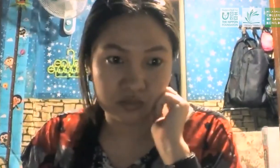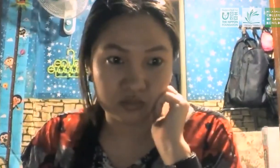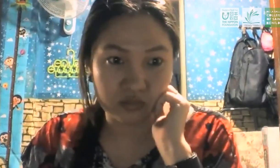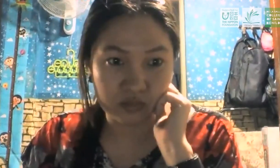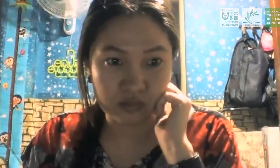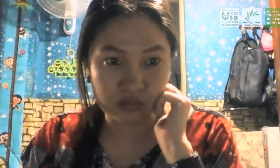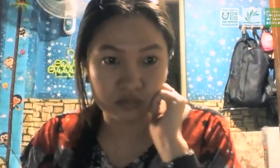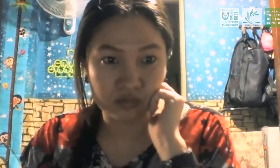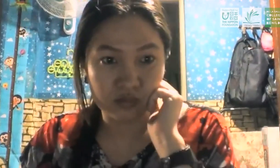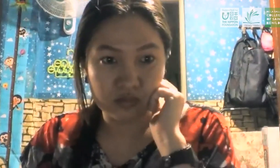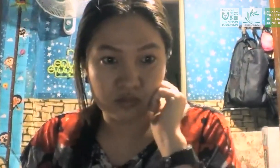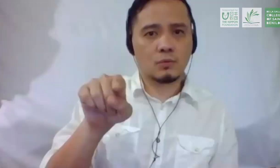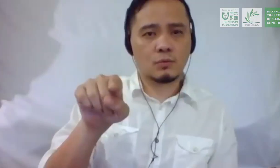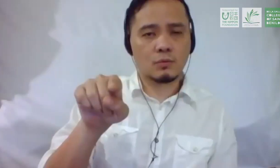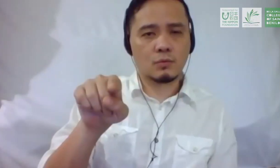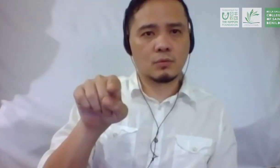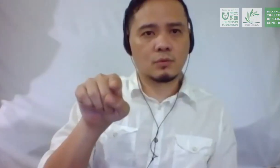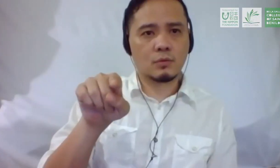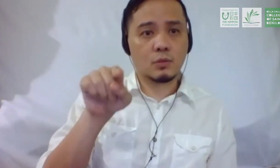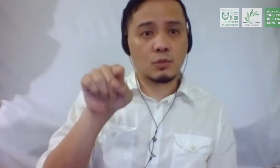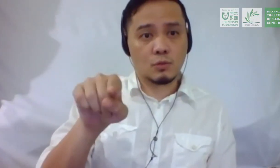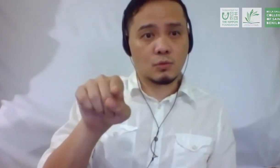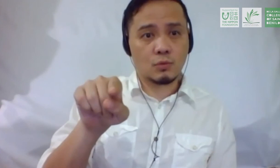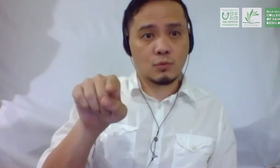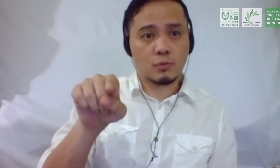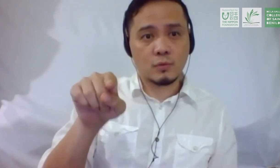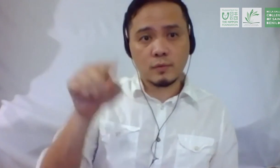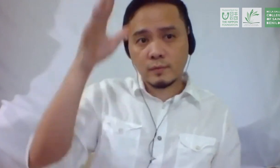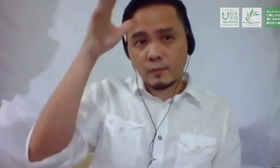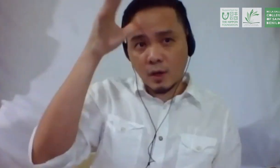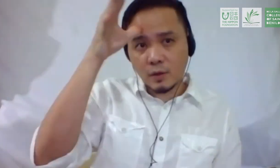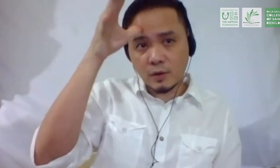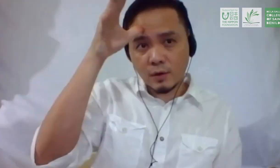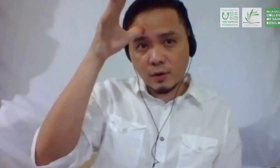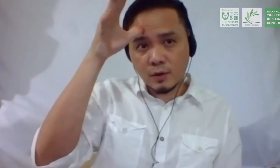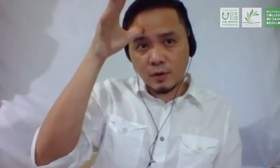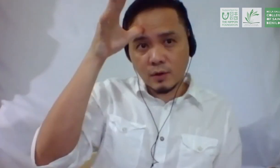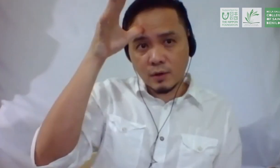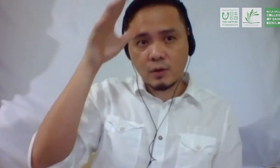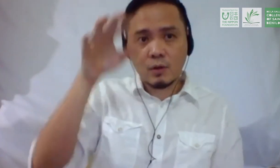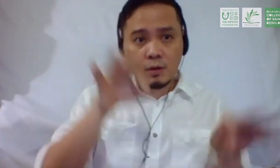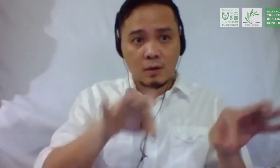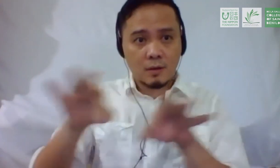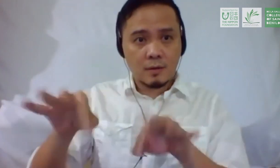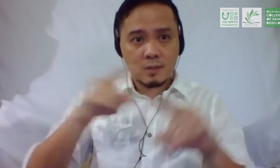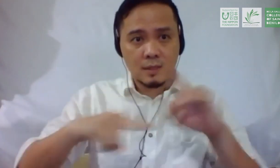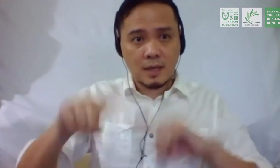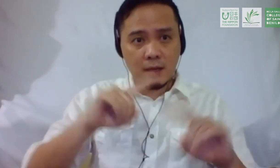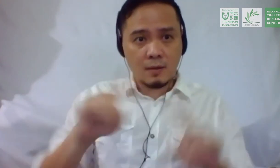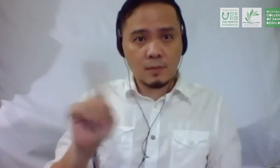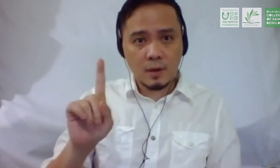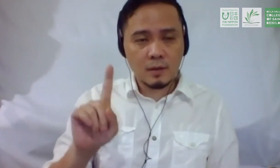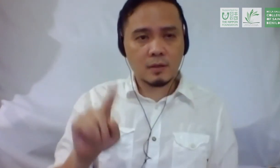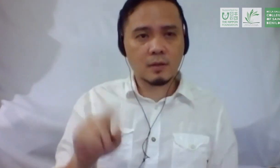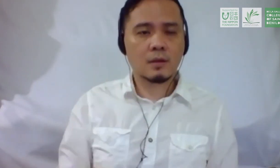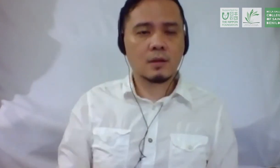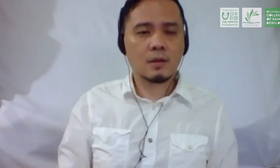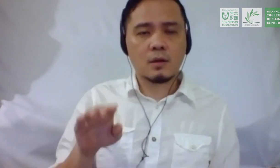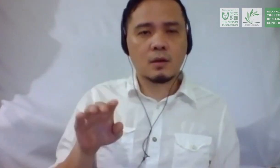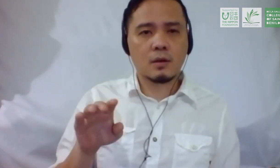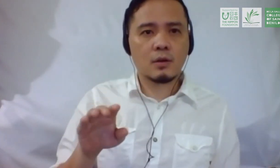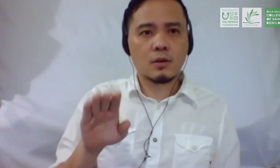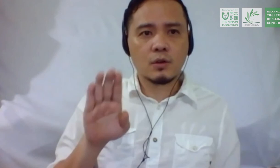I'm going to use an ASL sign, like you, father, in Ho Chi Minh City Sign Language would be your father,